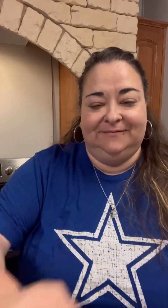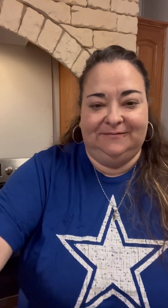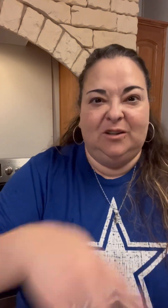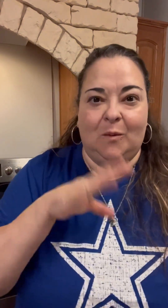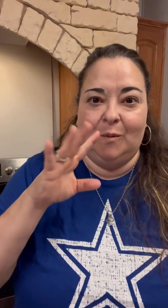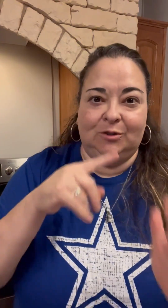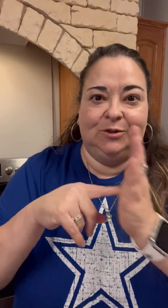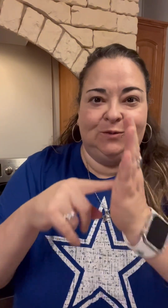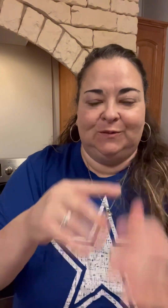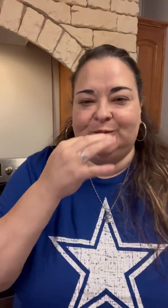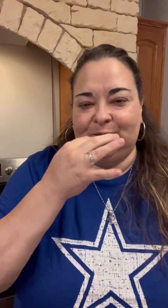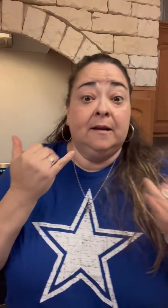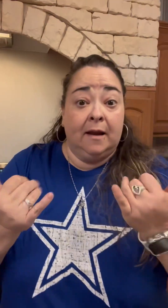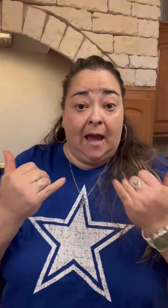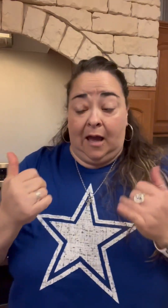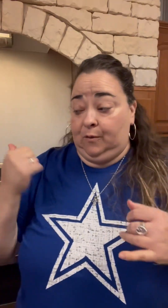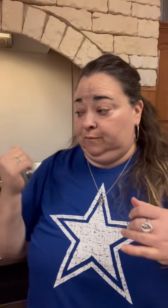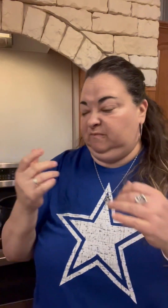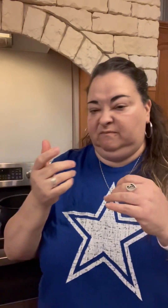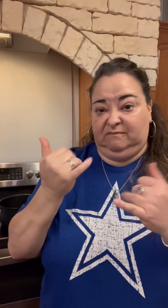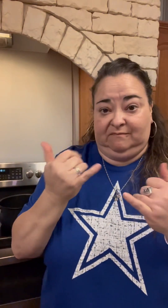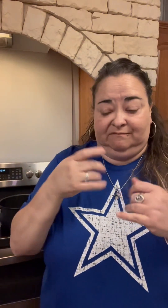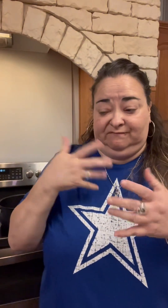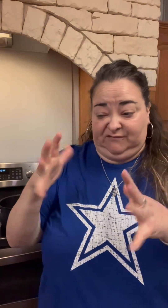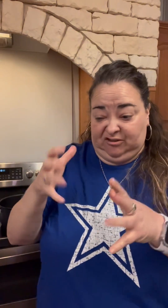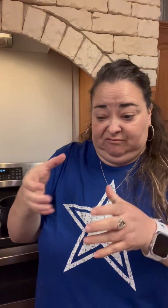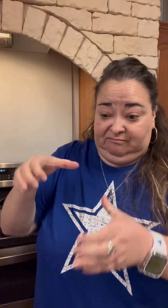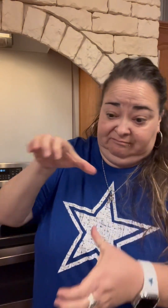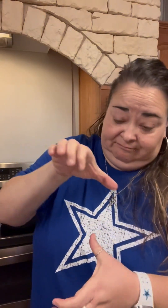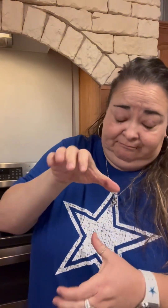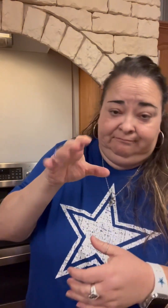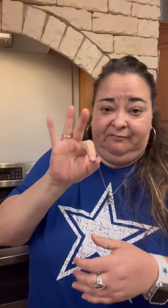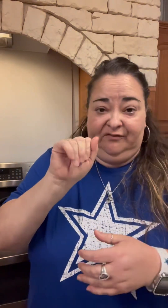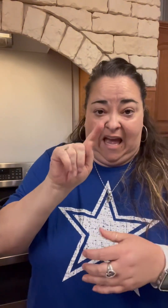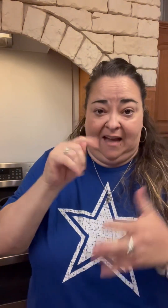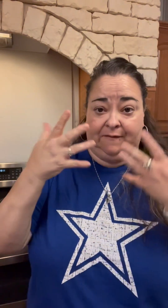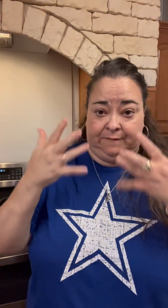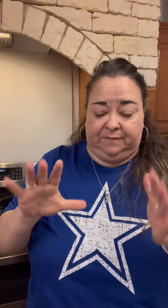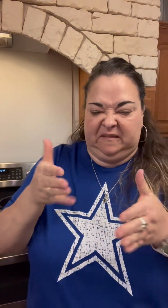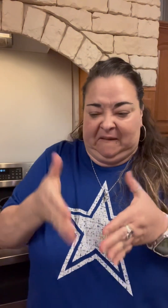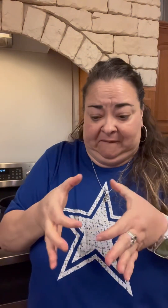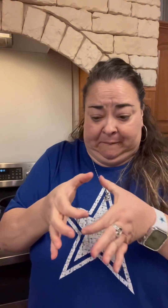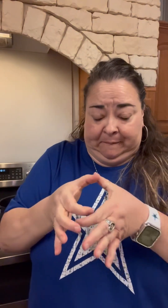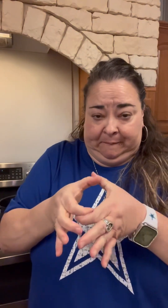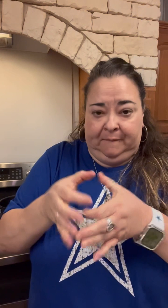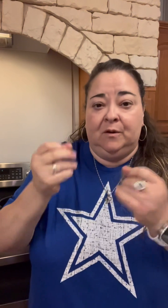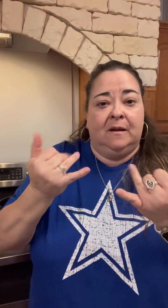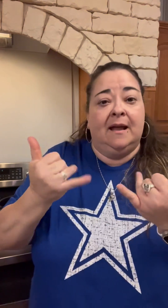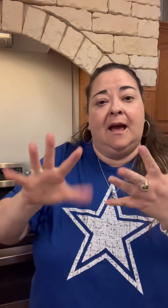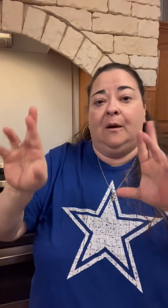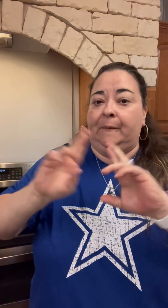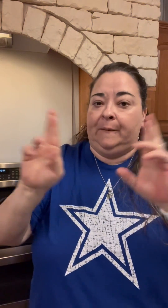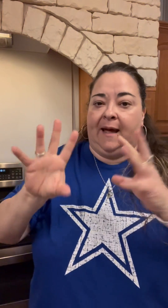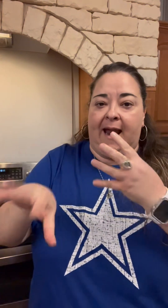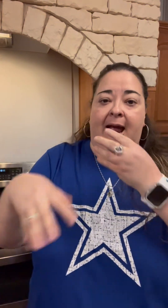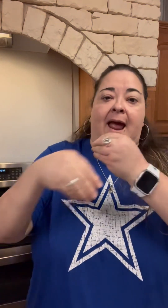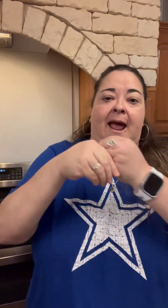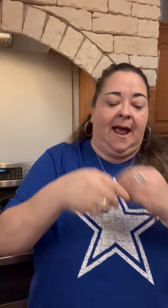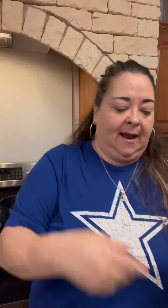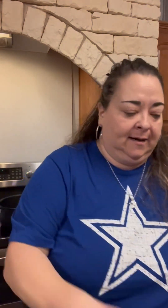and cabbage. So I'll show you how to do this here. So I've already drained the fat out. I just left a little bit in